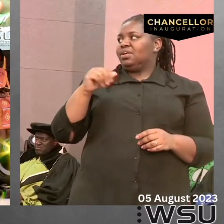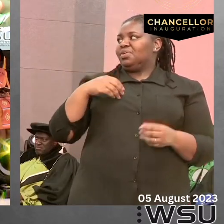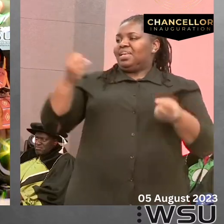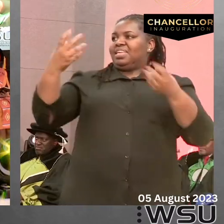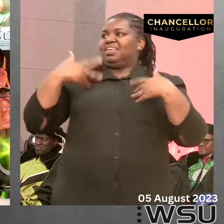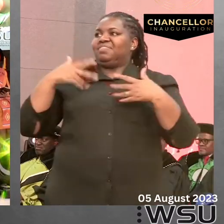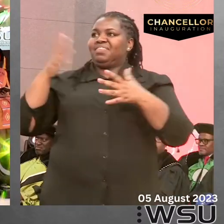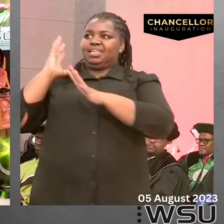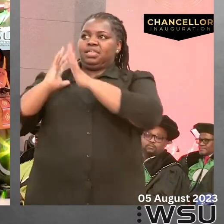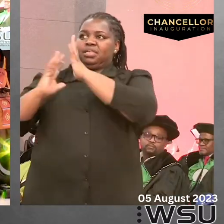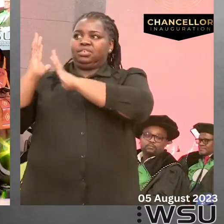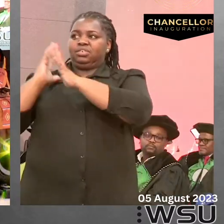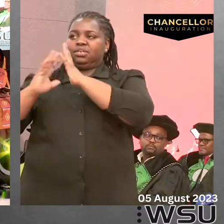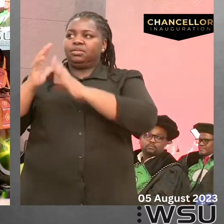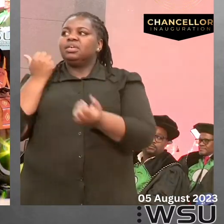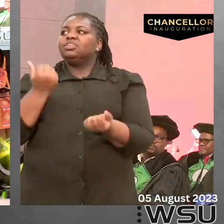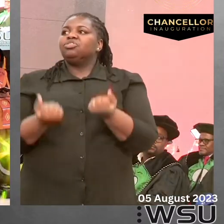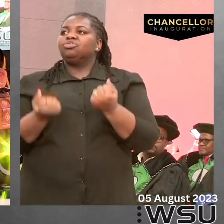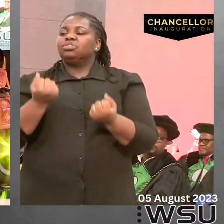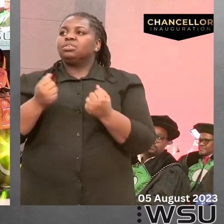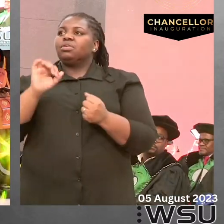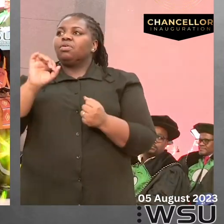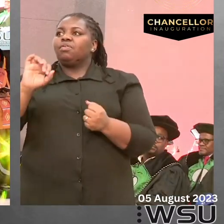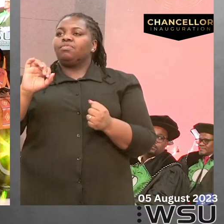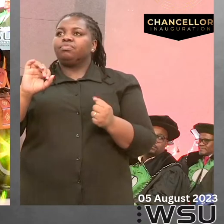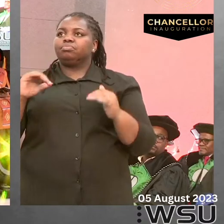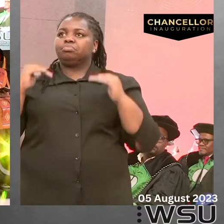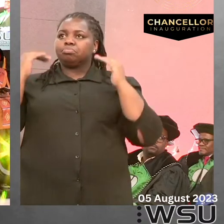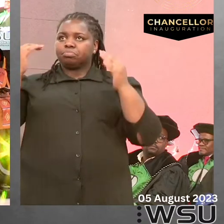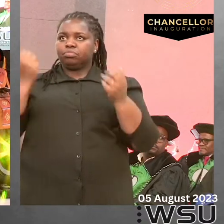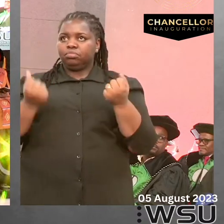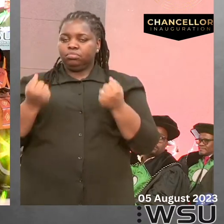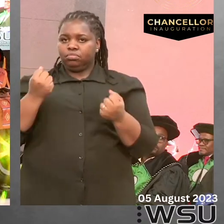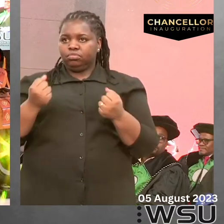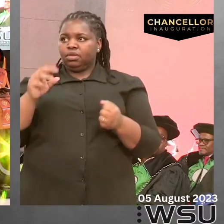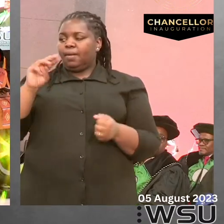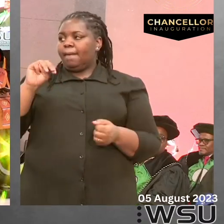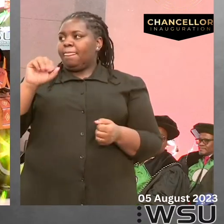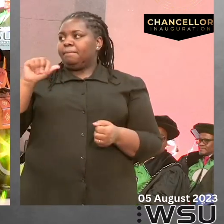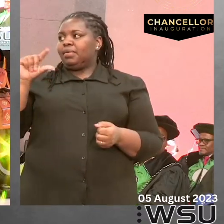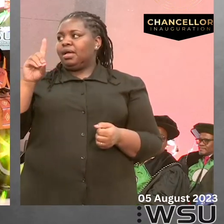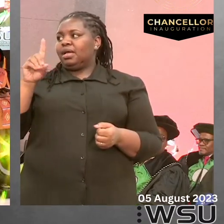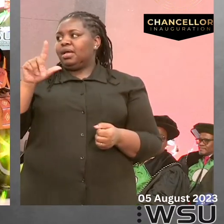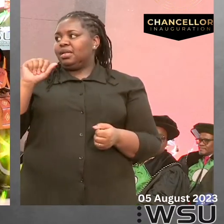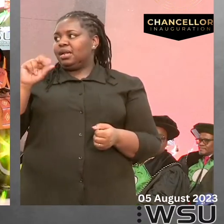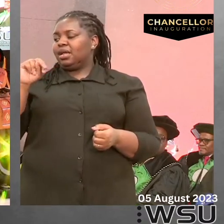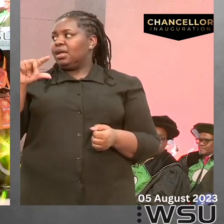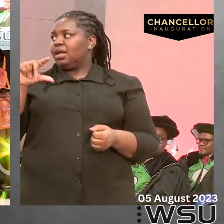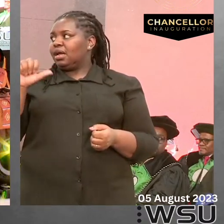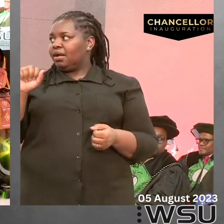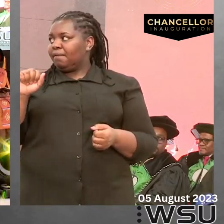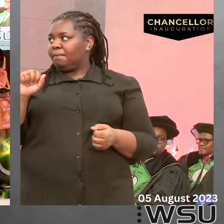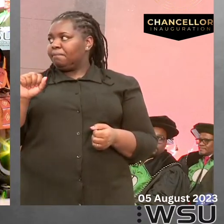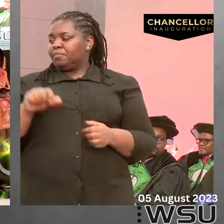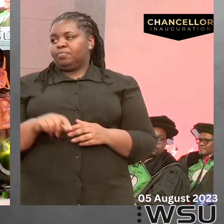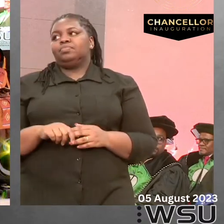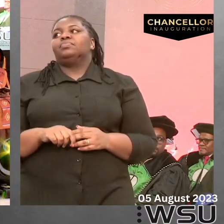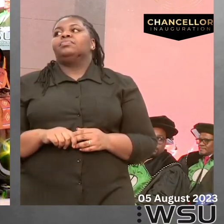history, Justice of Constitutional Court, Justice Madlanga, Dr.